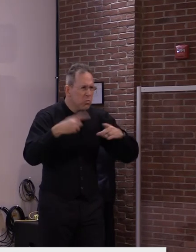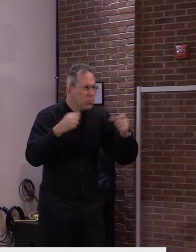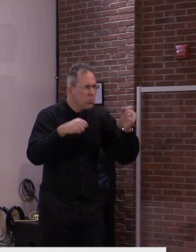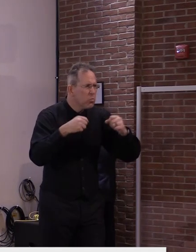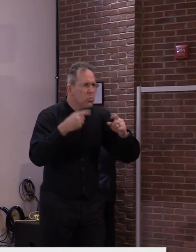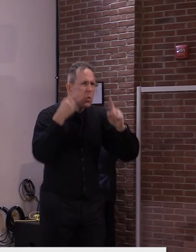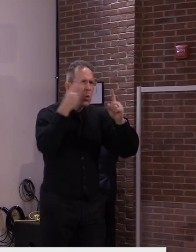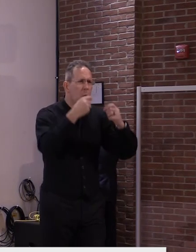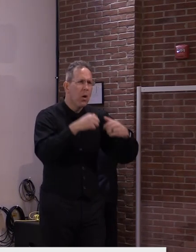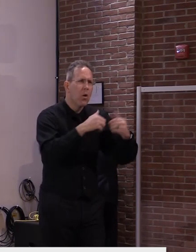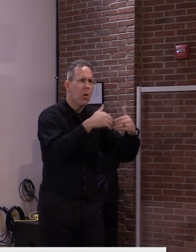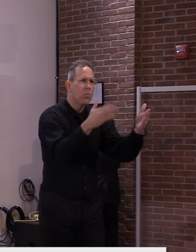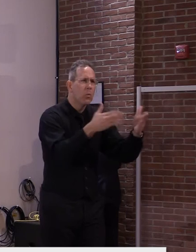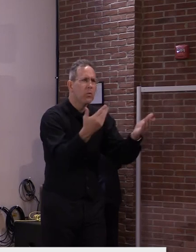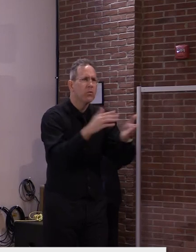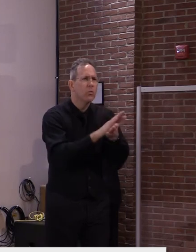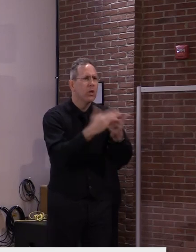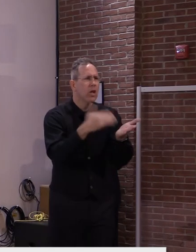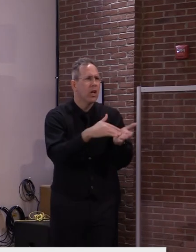add to that?